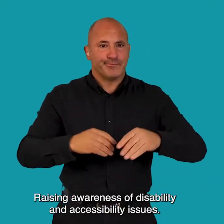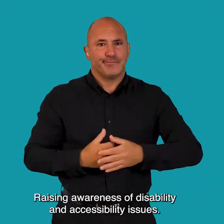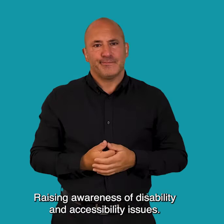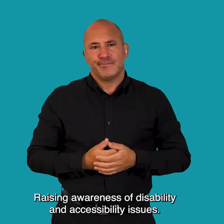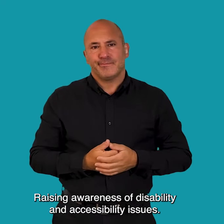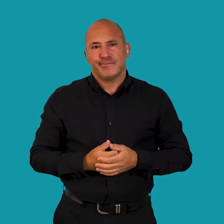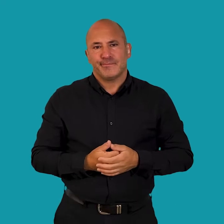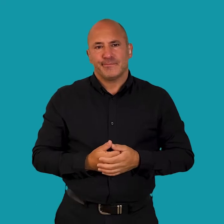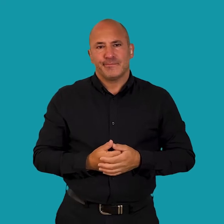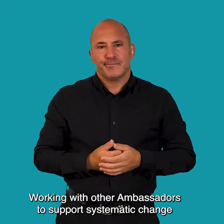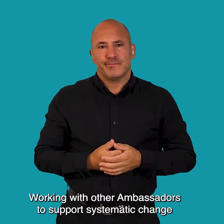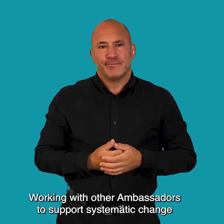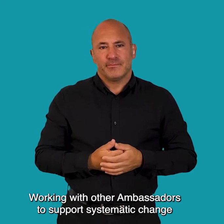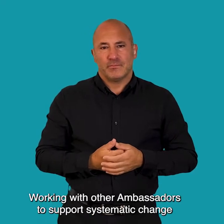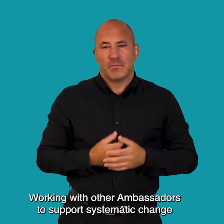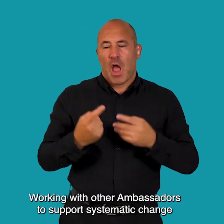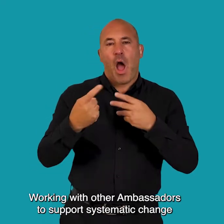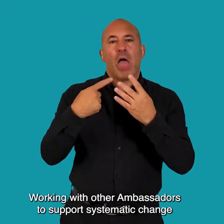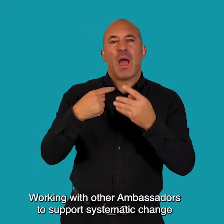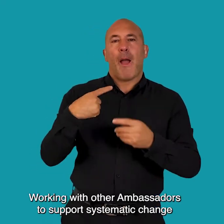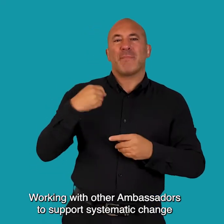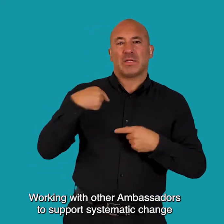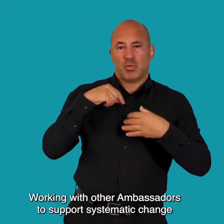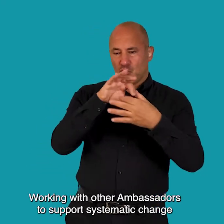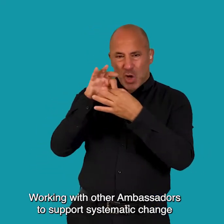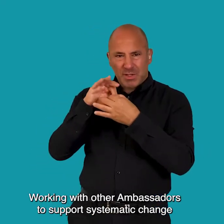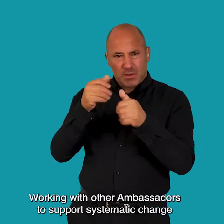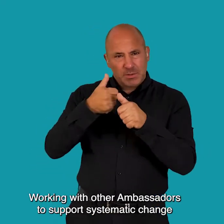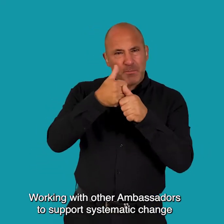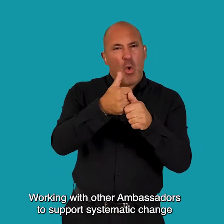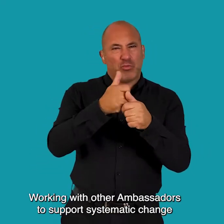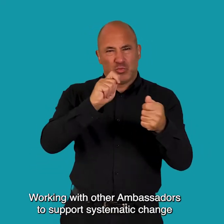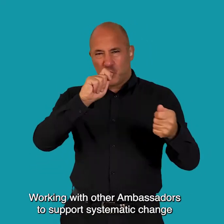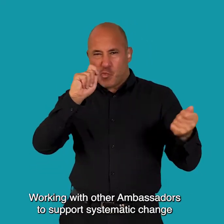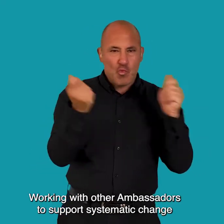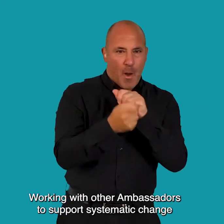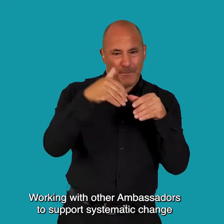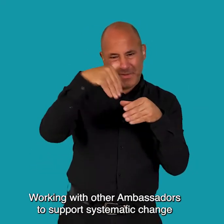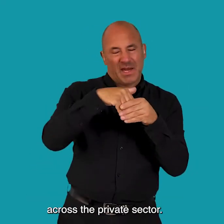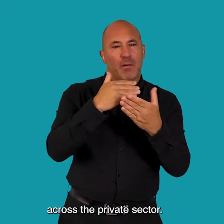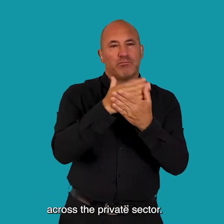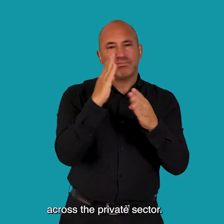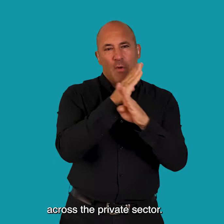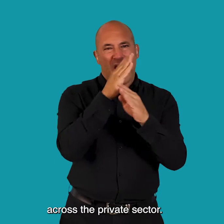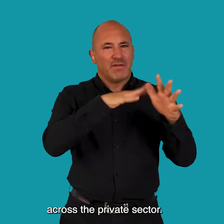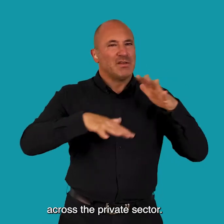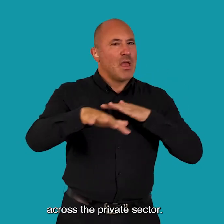issues, working with other ambassadors to support systematic change across the private